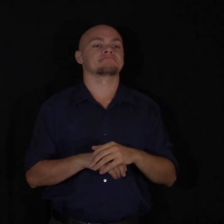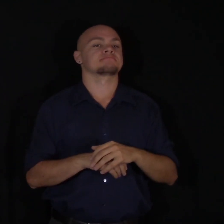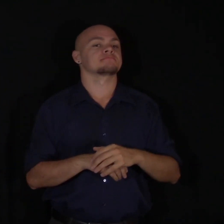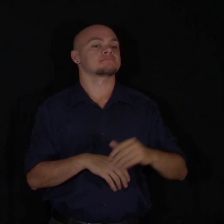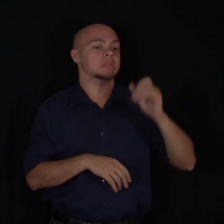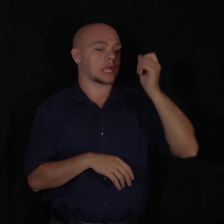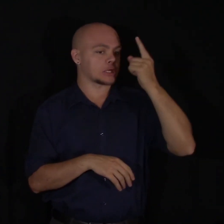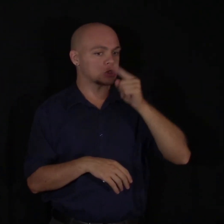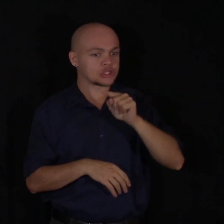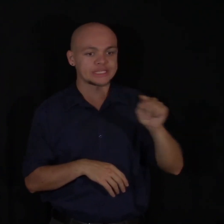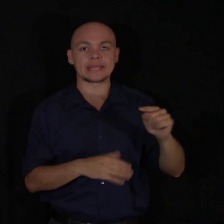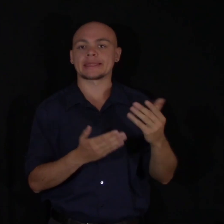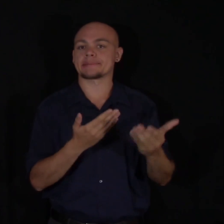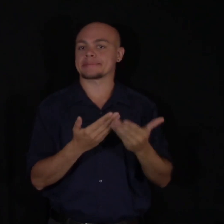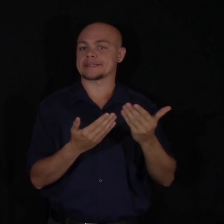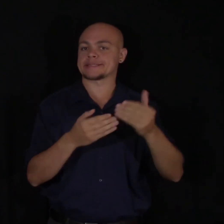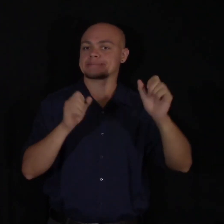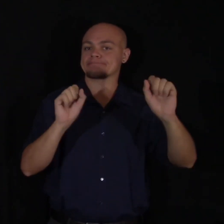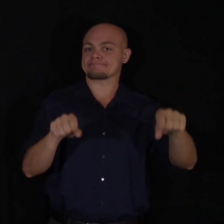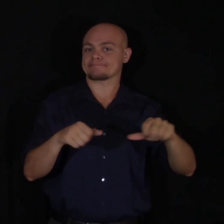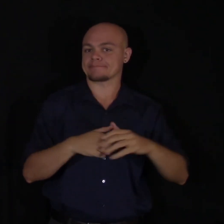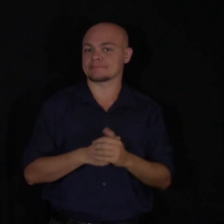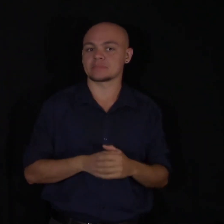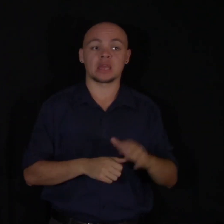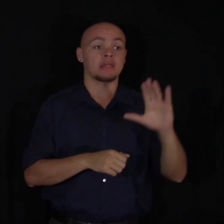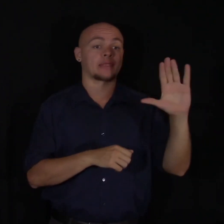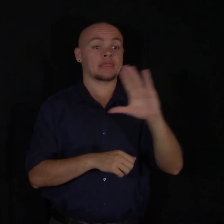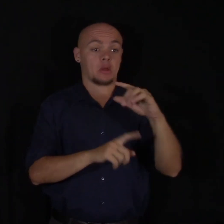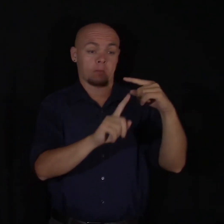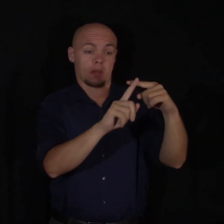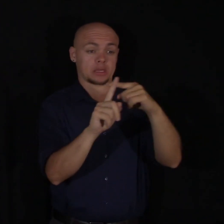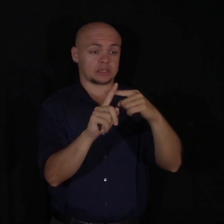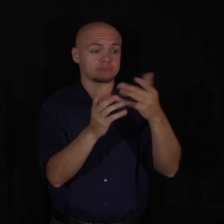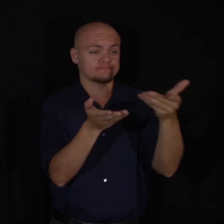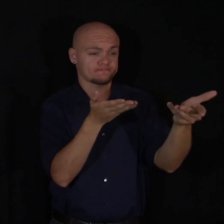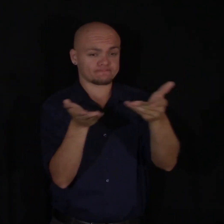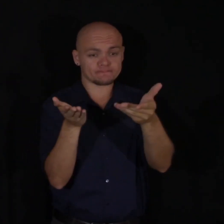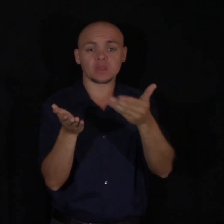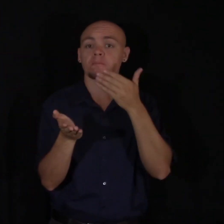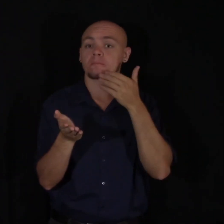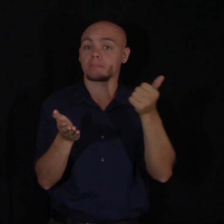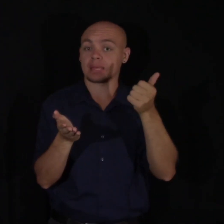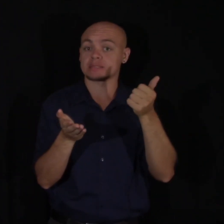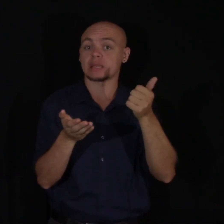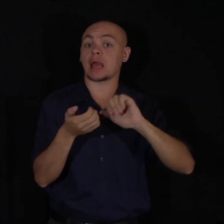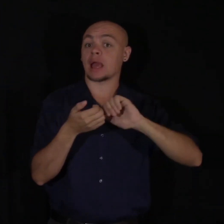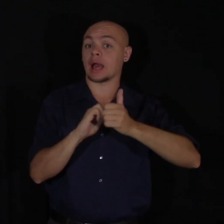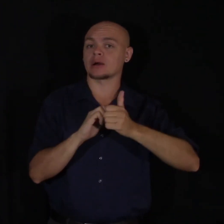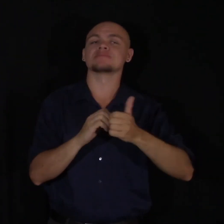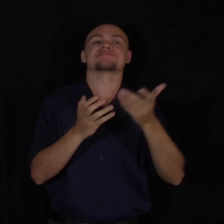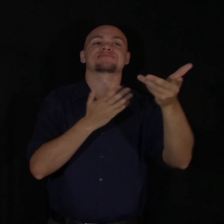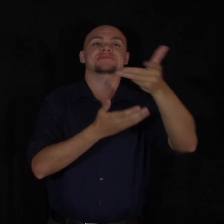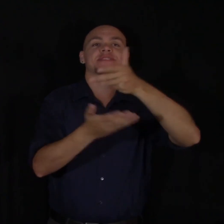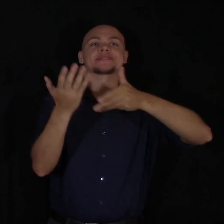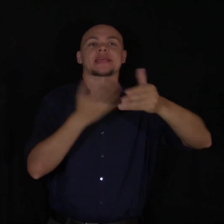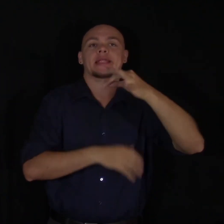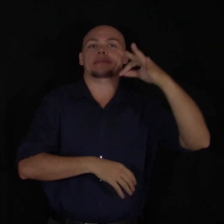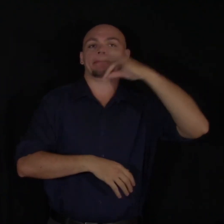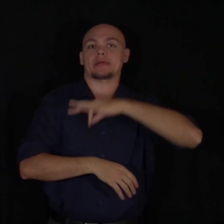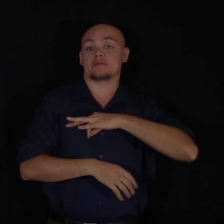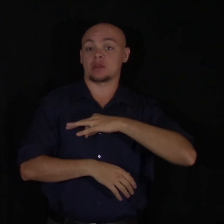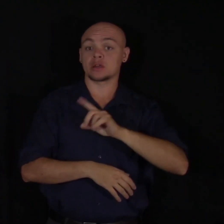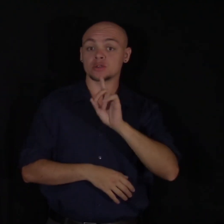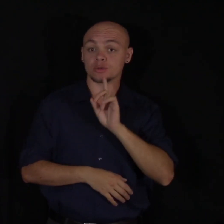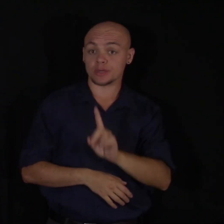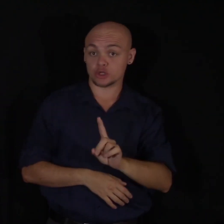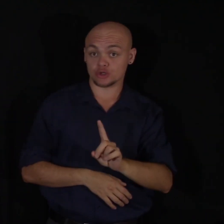We'll also be able to cater everyone's positives in a way that will benefit our society. So make sure to